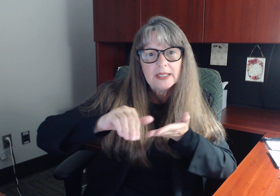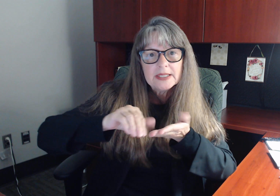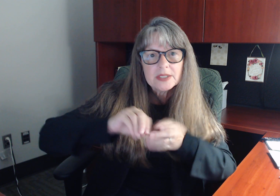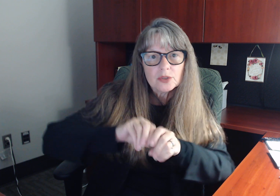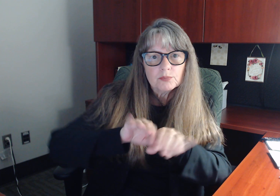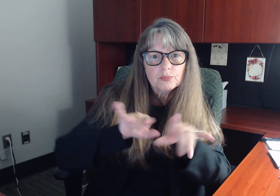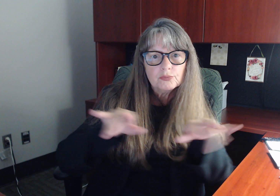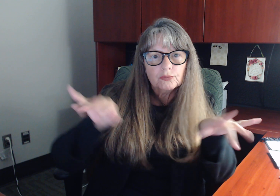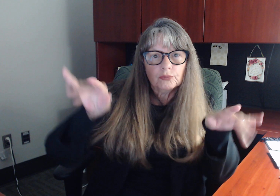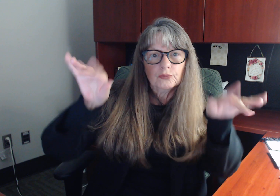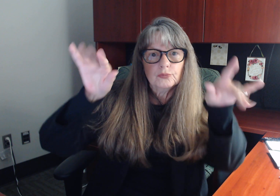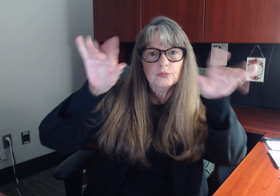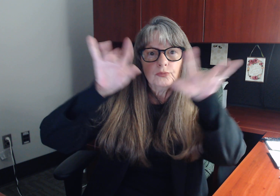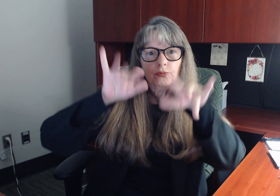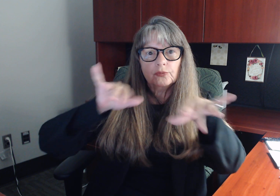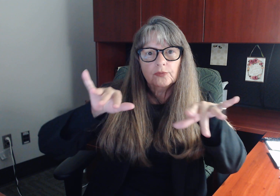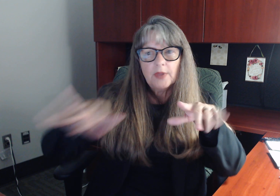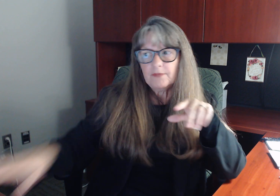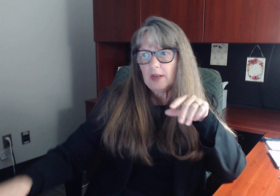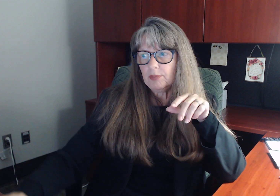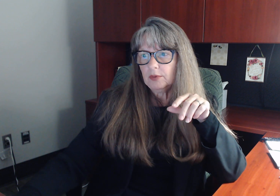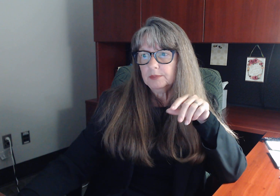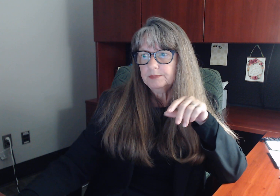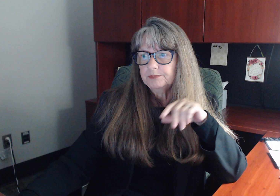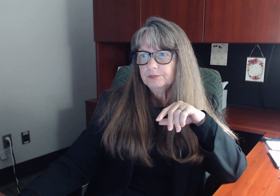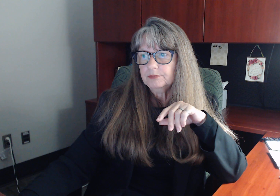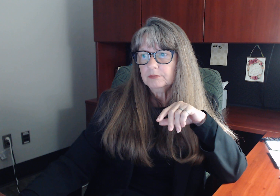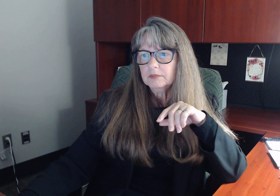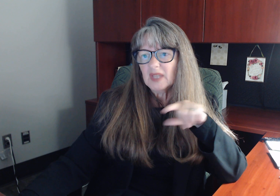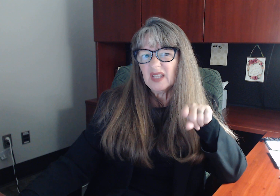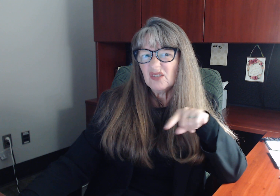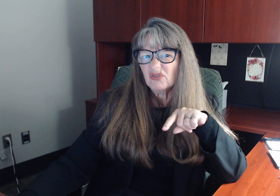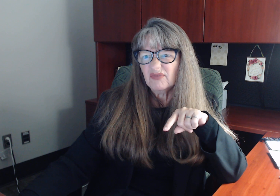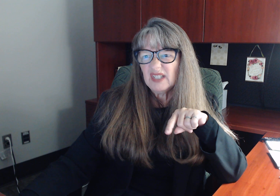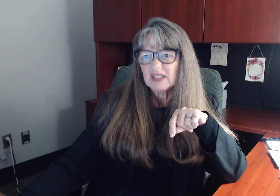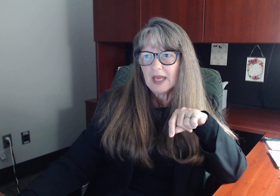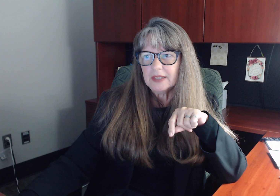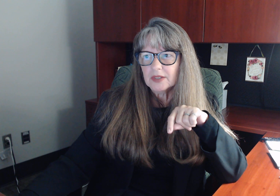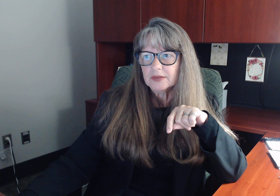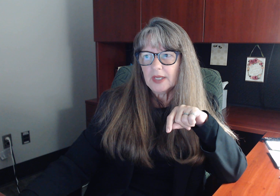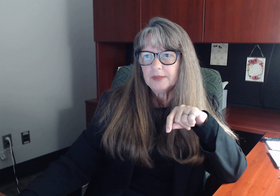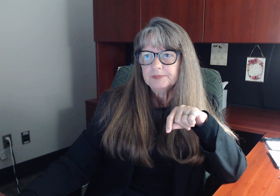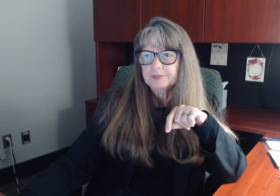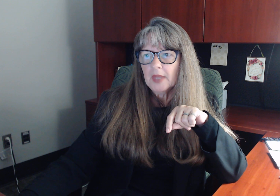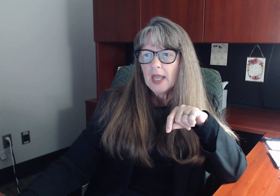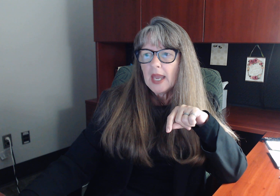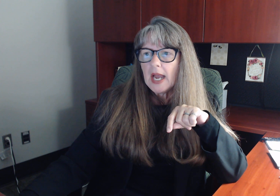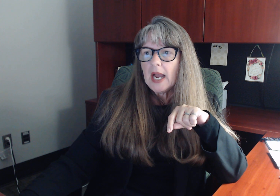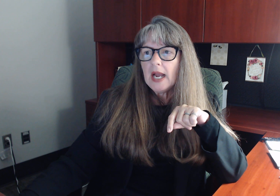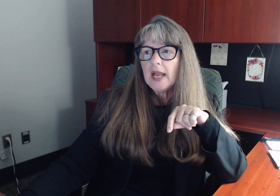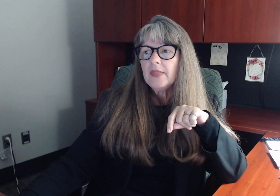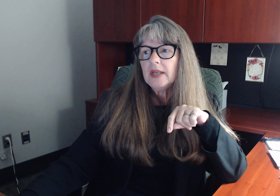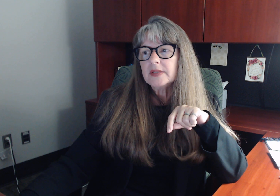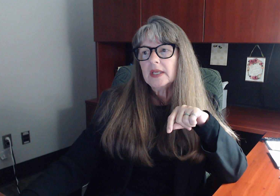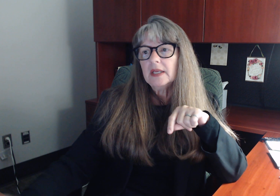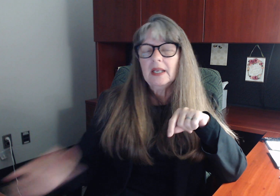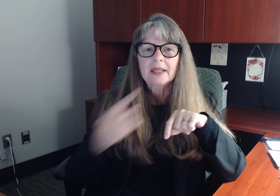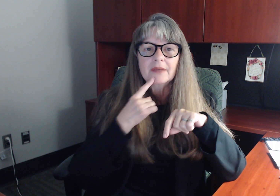releases that vapor. Those are fun signs, aren't they? And then it said, like, if you